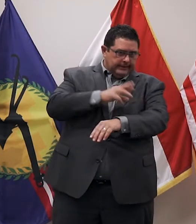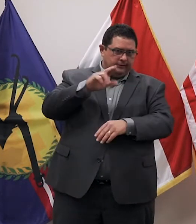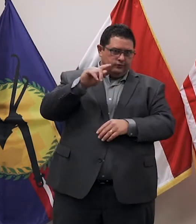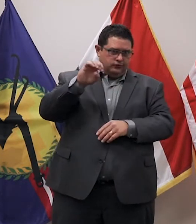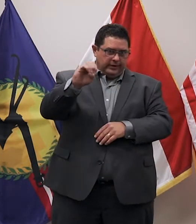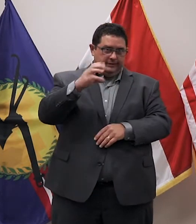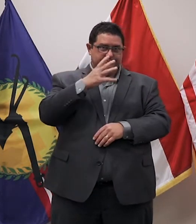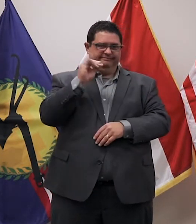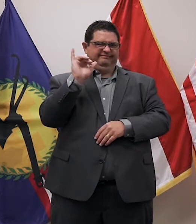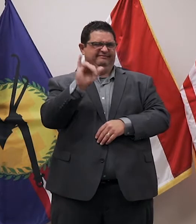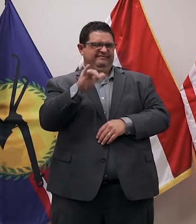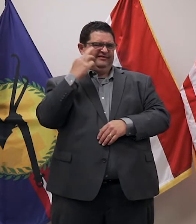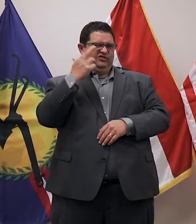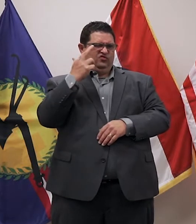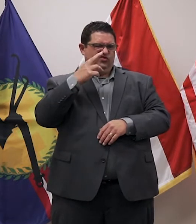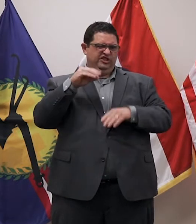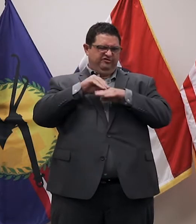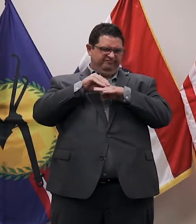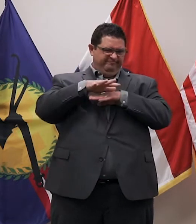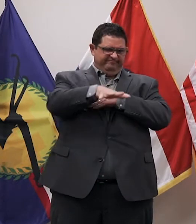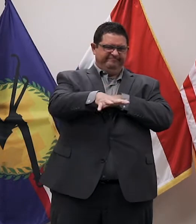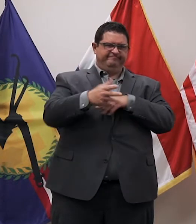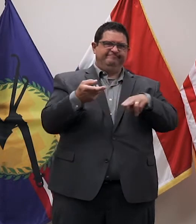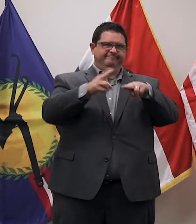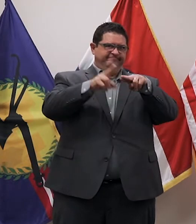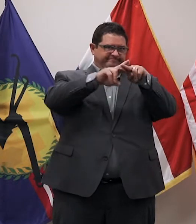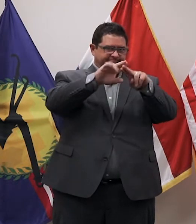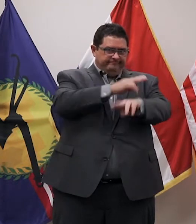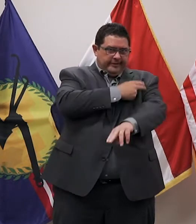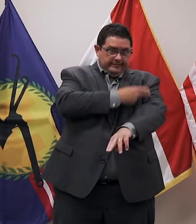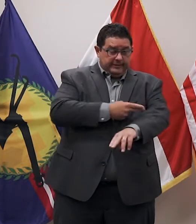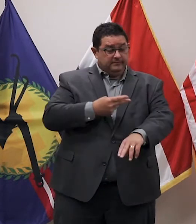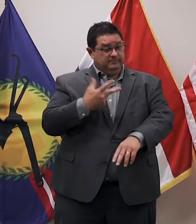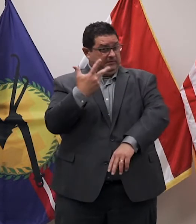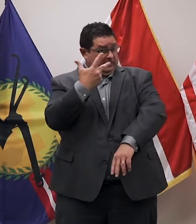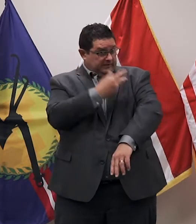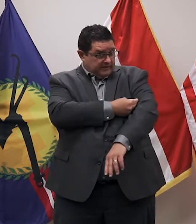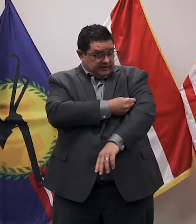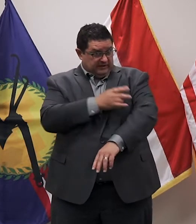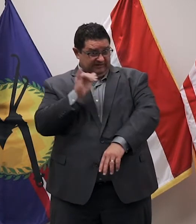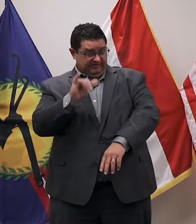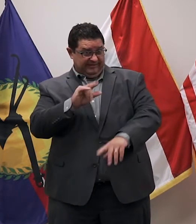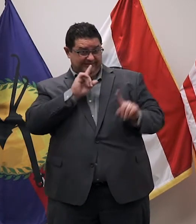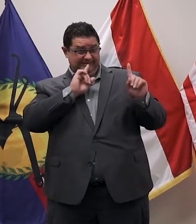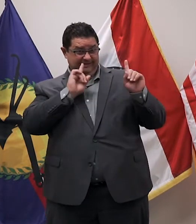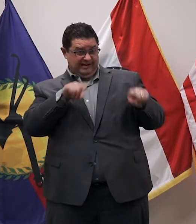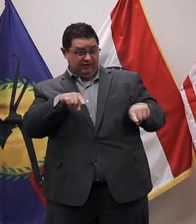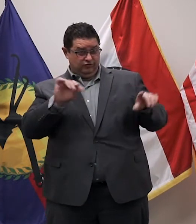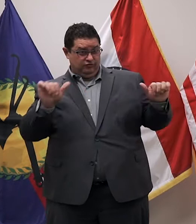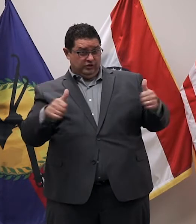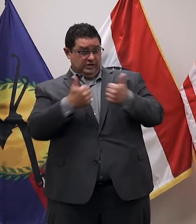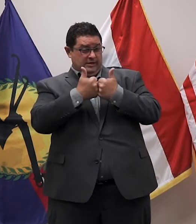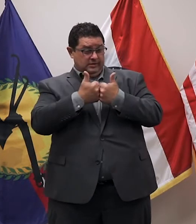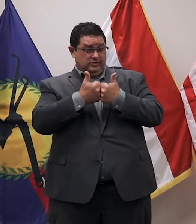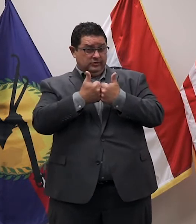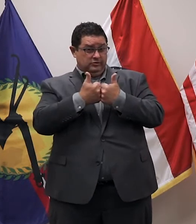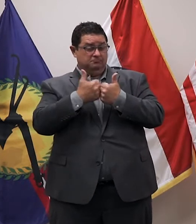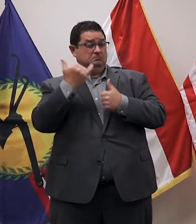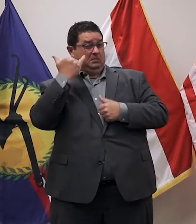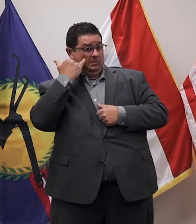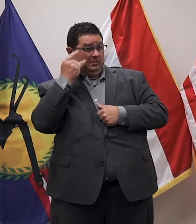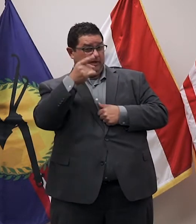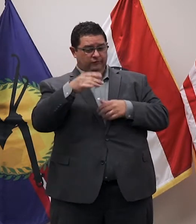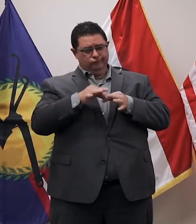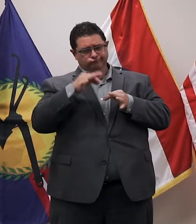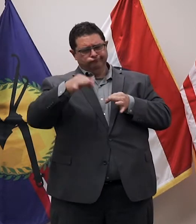COVID-19 hospitalizations here. Getting vaccinated is the solution to this growing challenge. If you've been